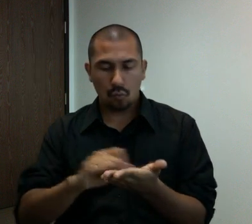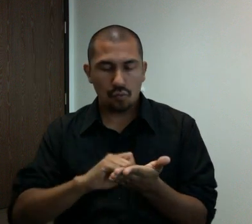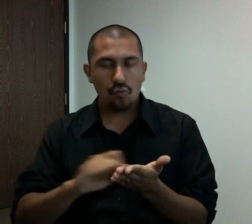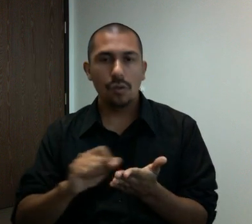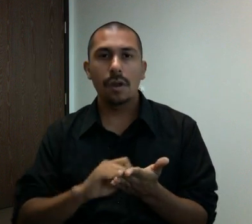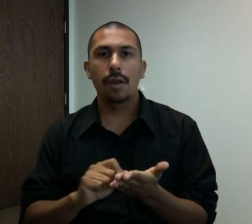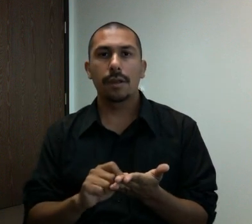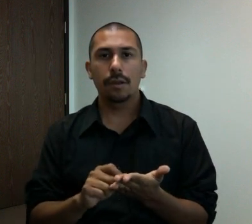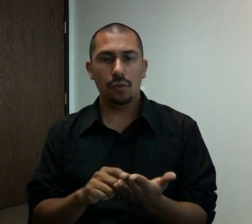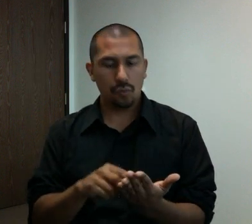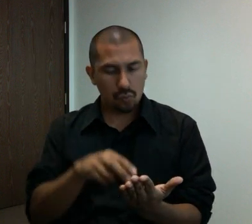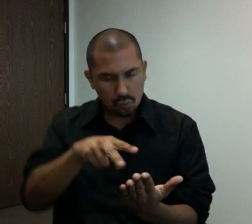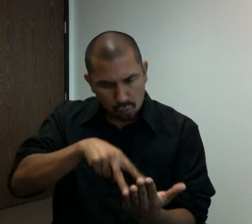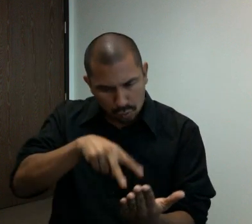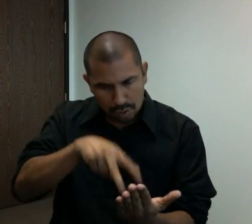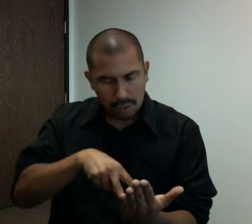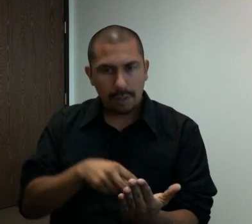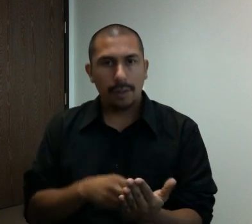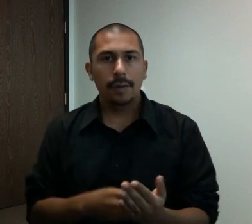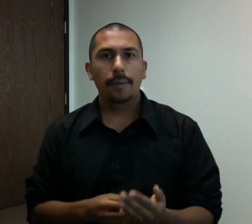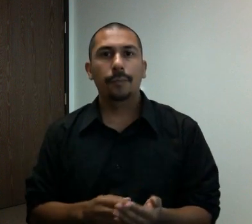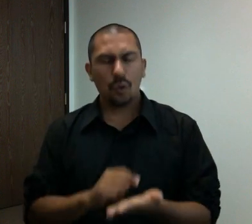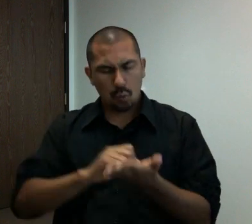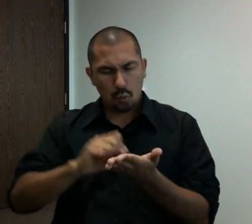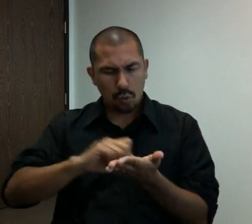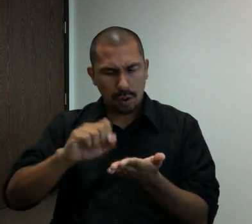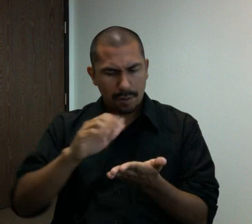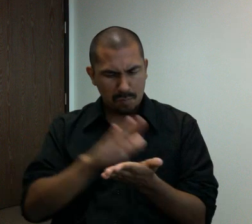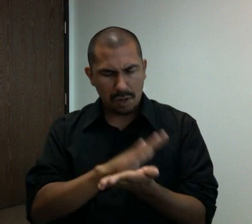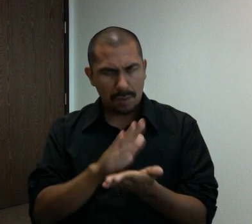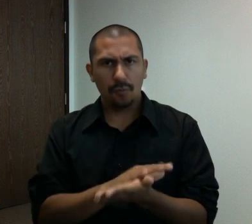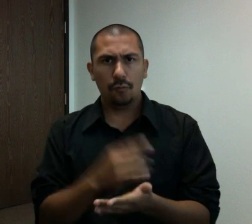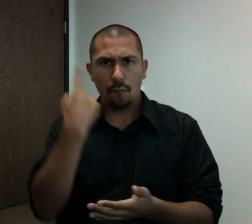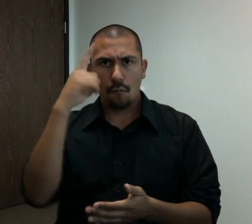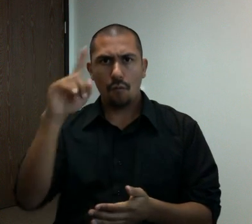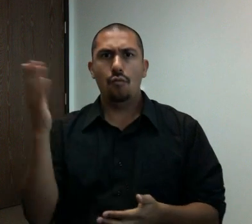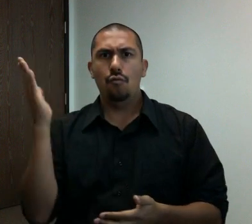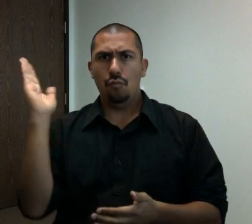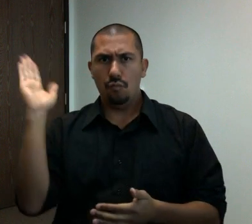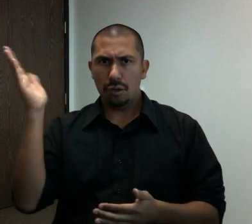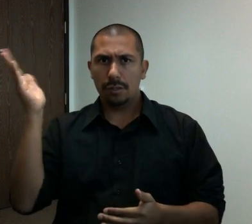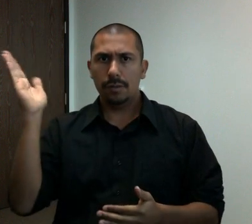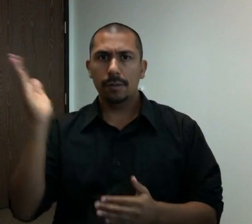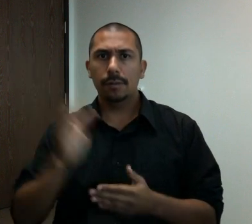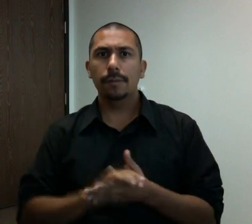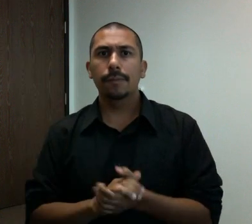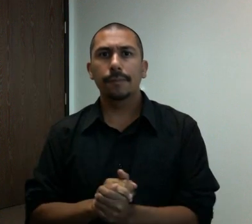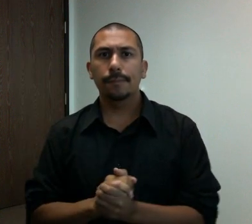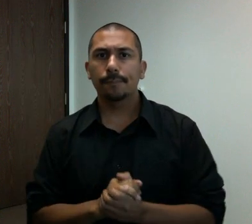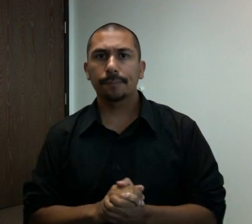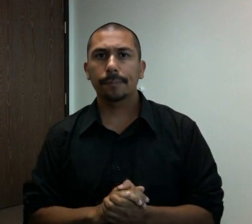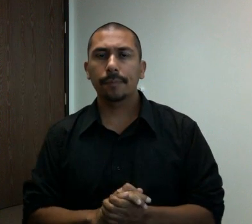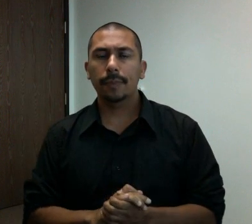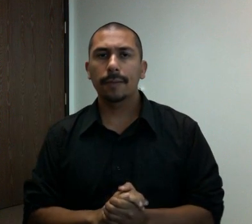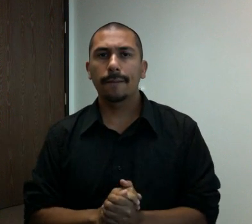whatnot, even writing papers for presentations, is to bring the information from the different sources into one cohesive